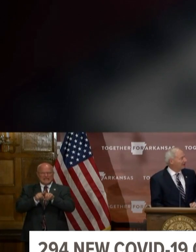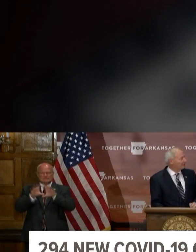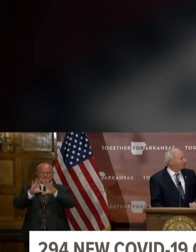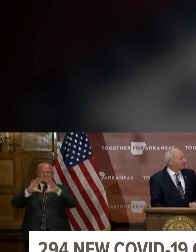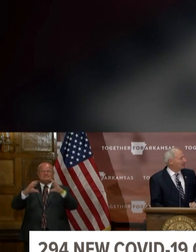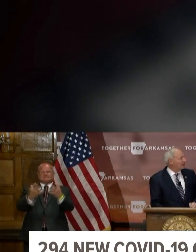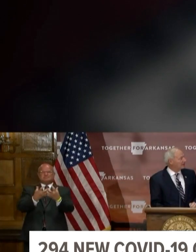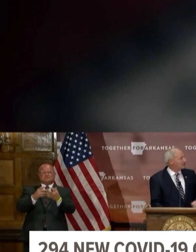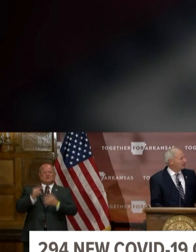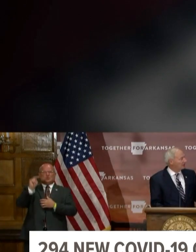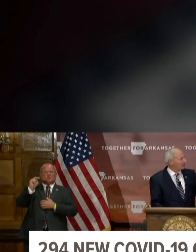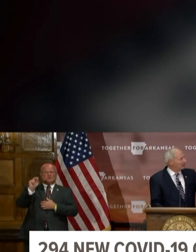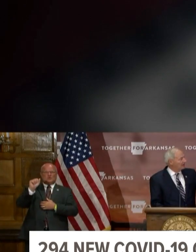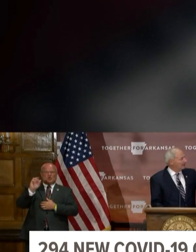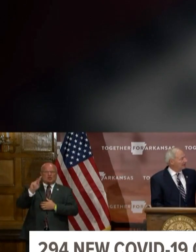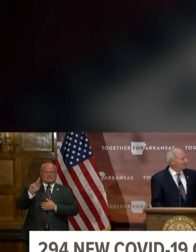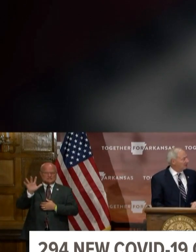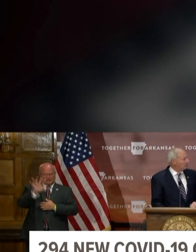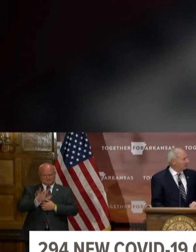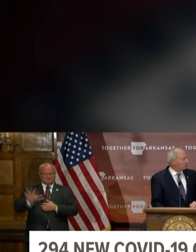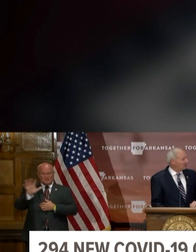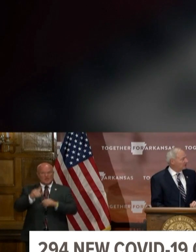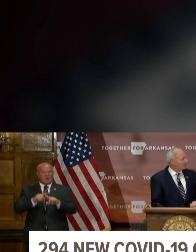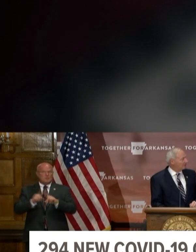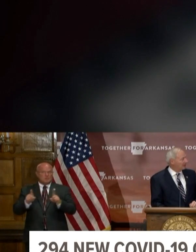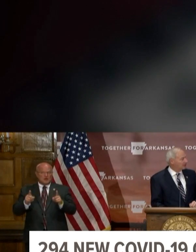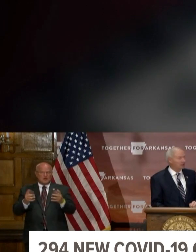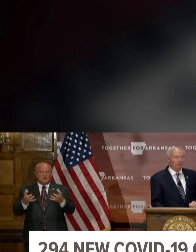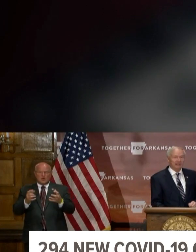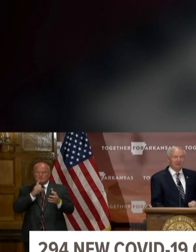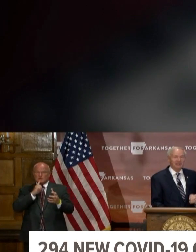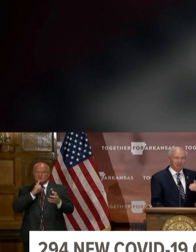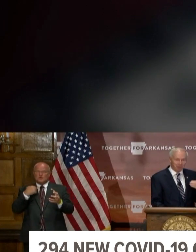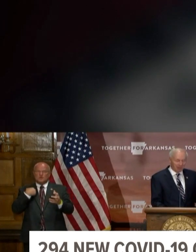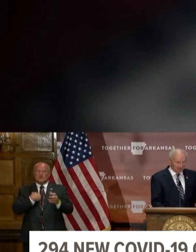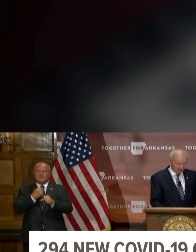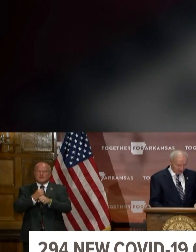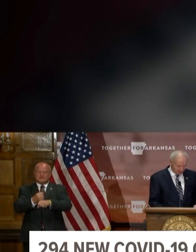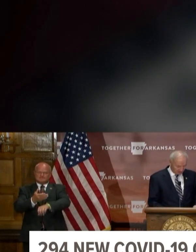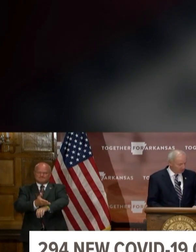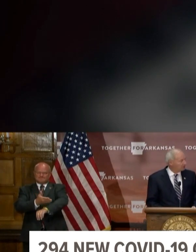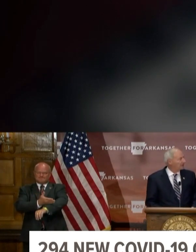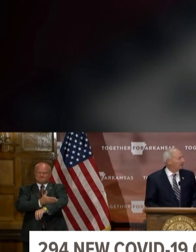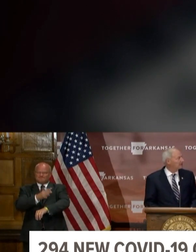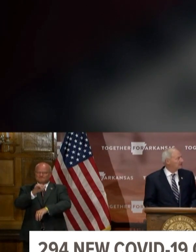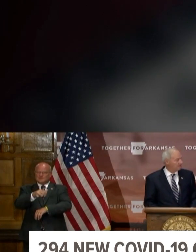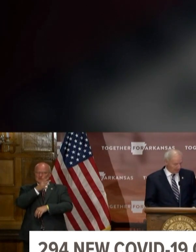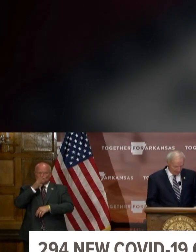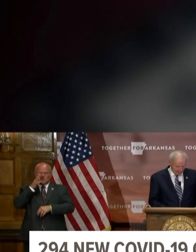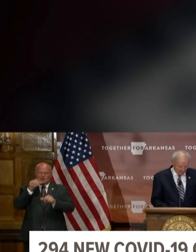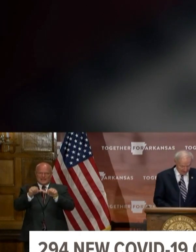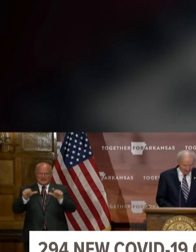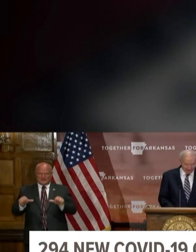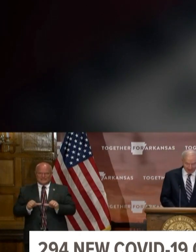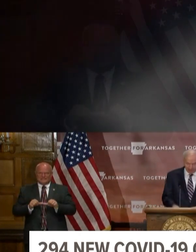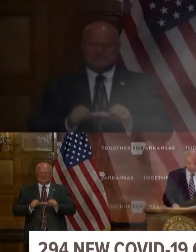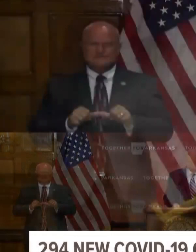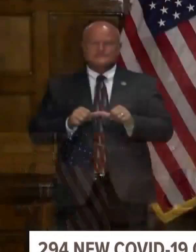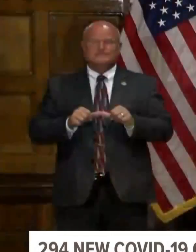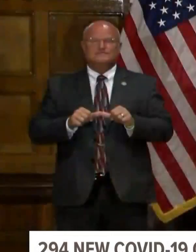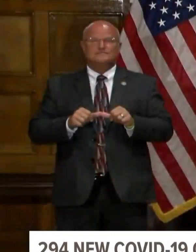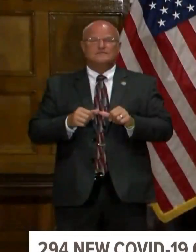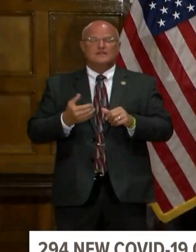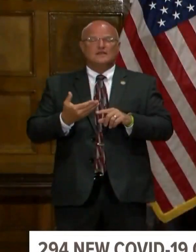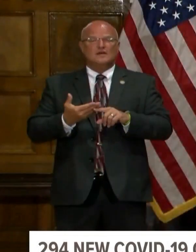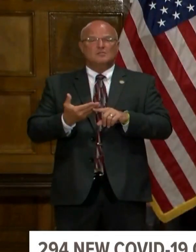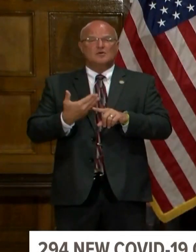geographic area, northern Arkansas, but we want to make sure we can make some progress in those rural areas. And then before